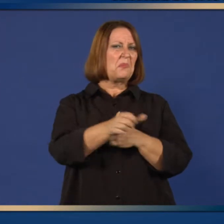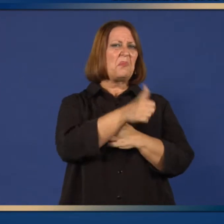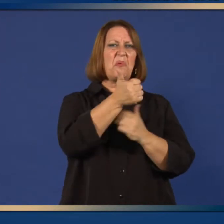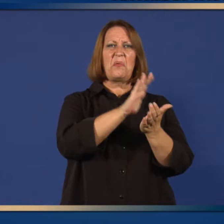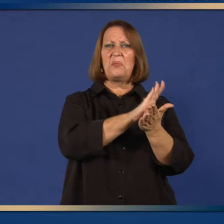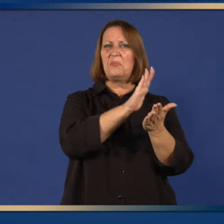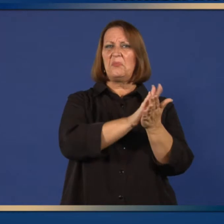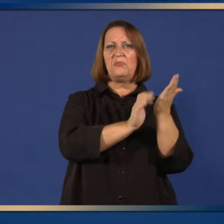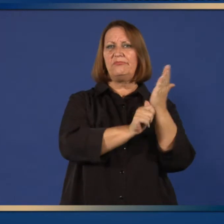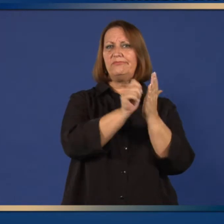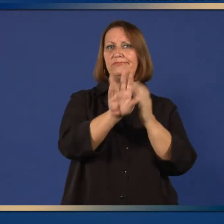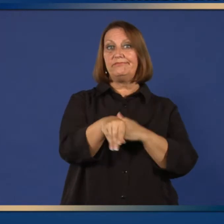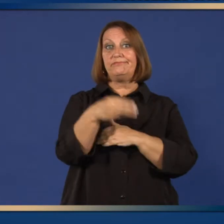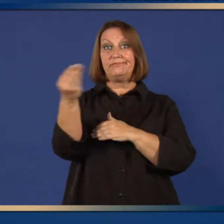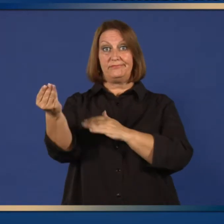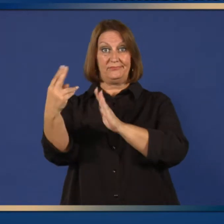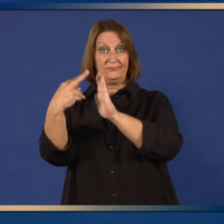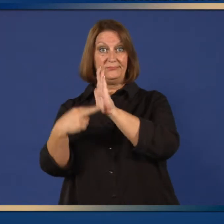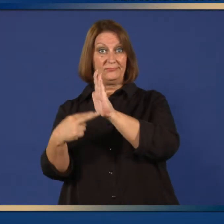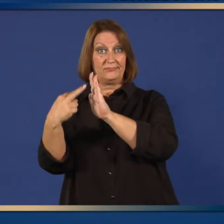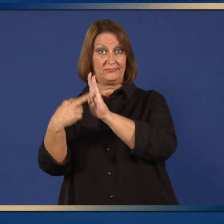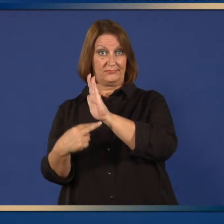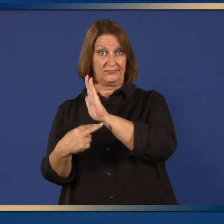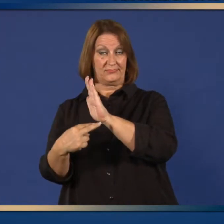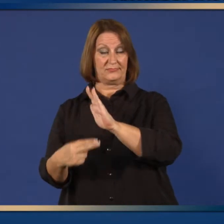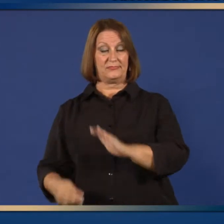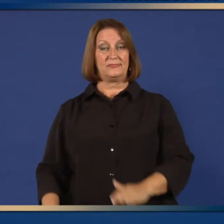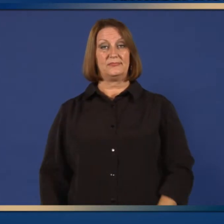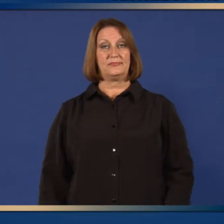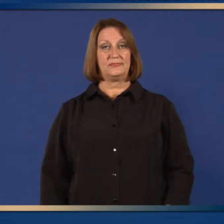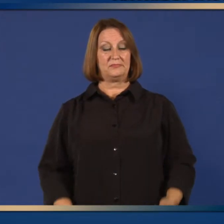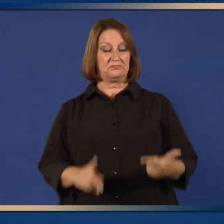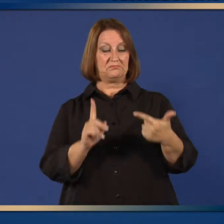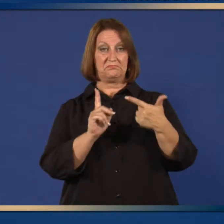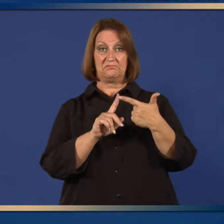or suggest other sources of information.